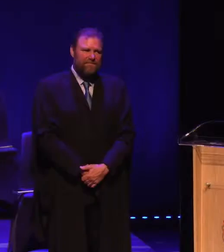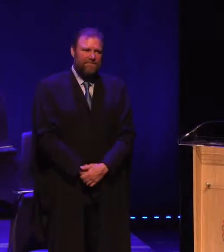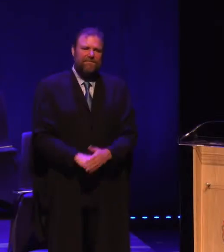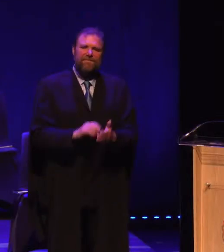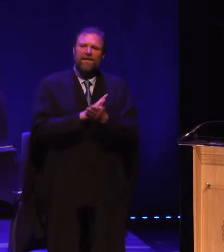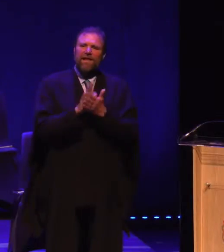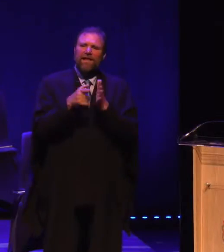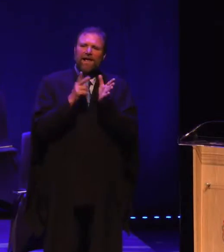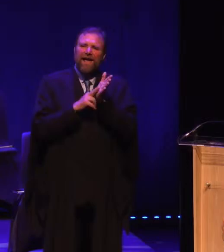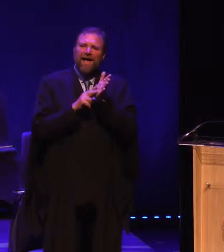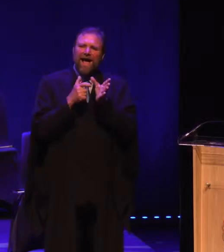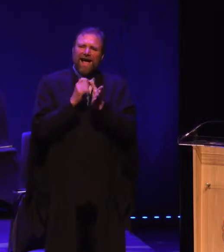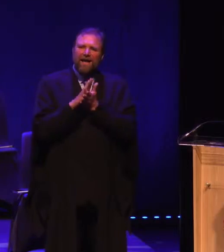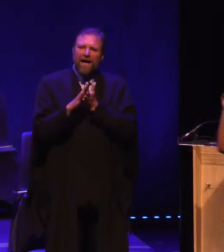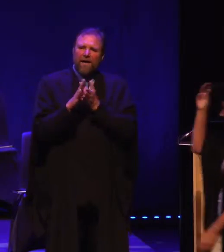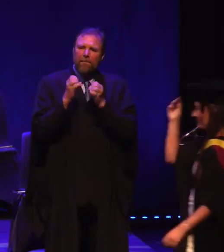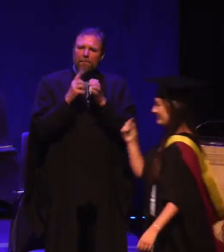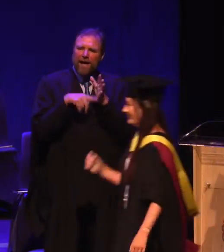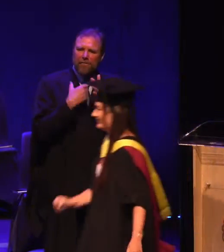Hannah Bagby.